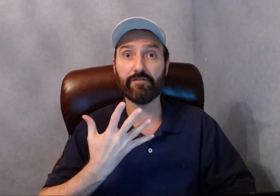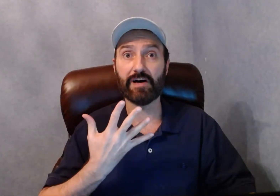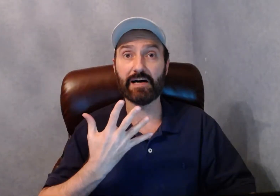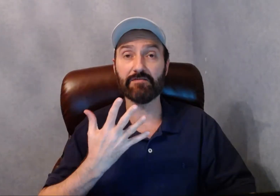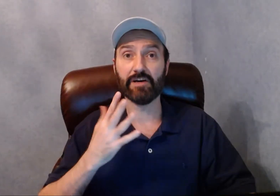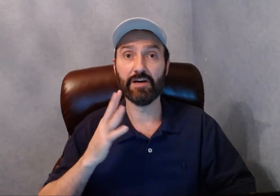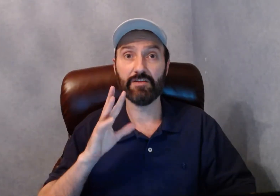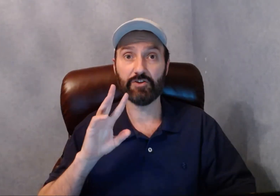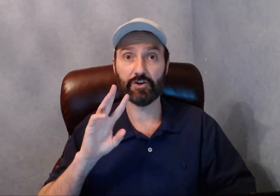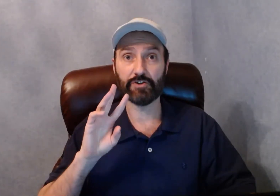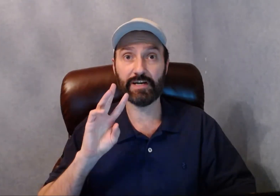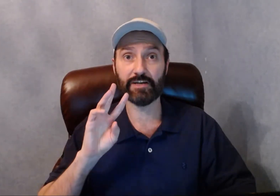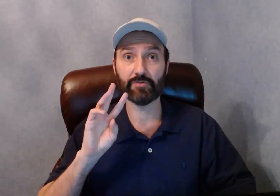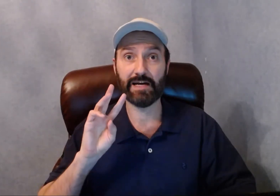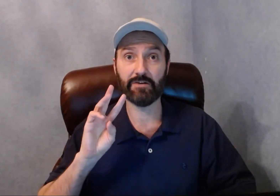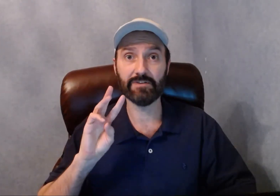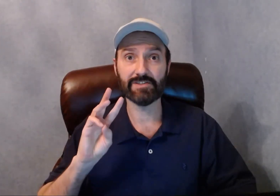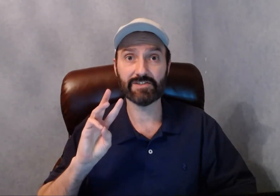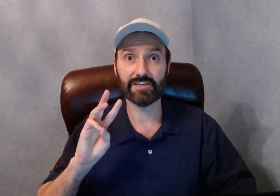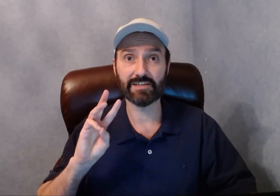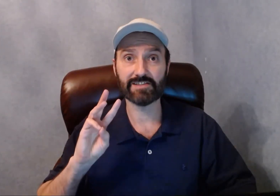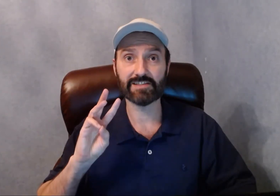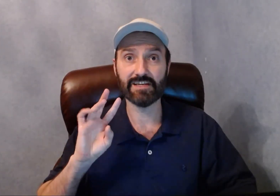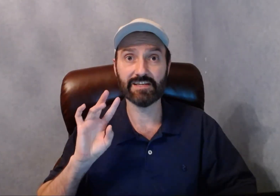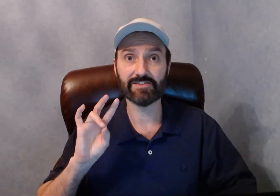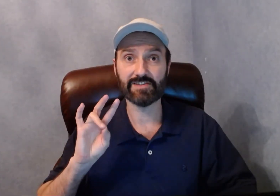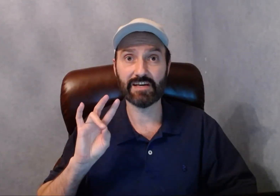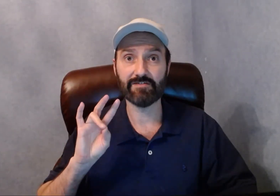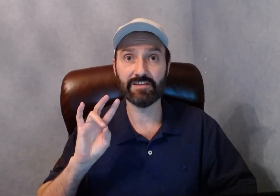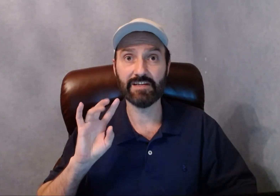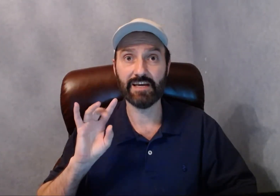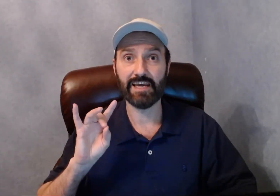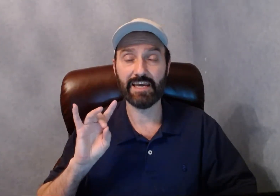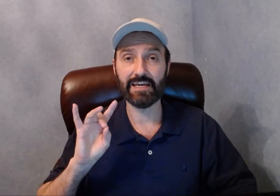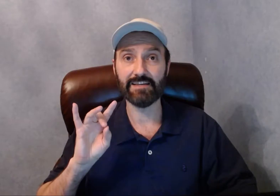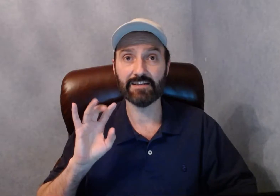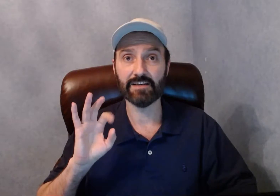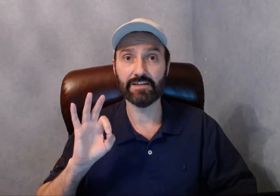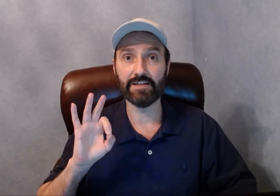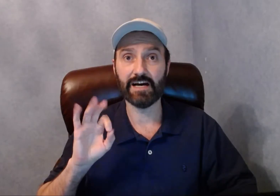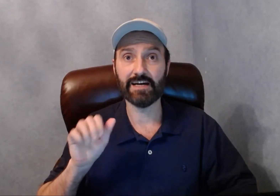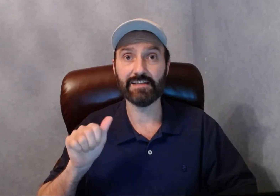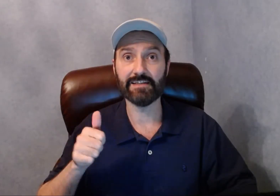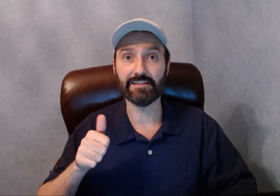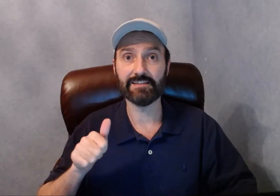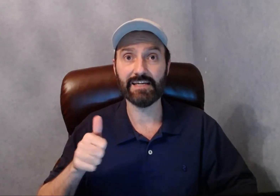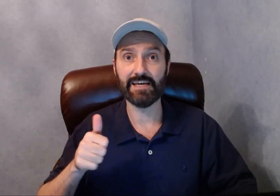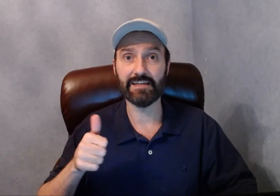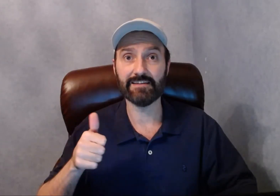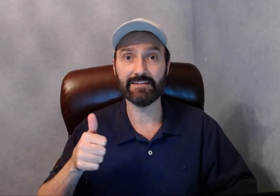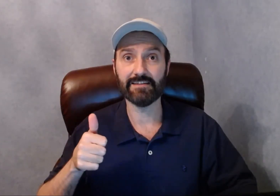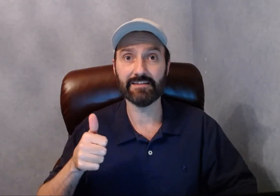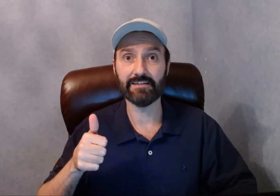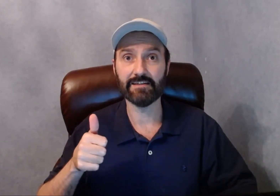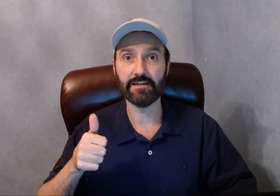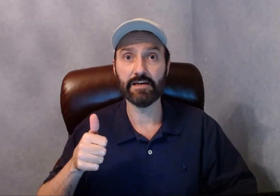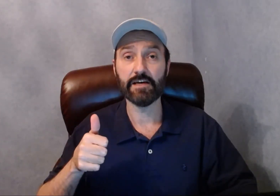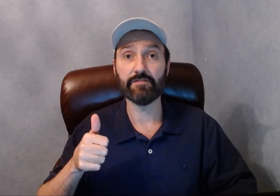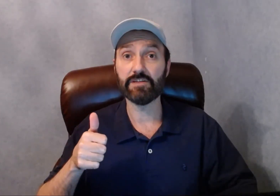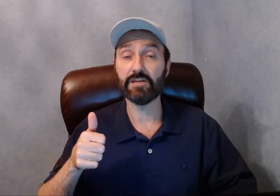5. Then turn your hand around. 6, 7, 8, 9, 10. If some of